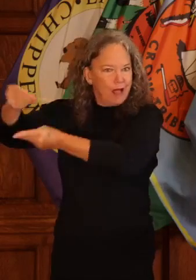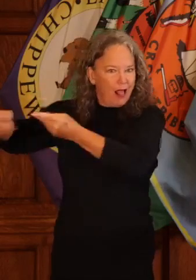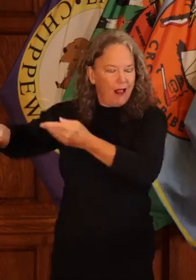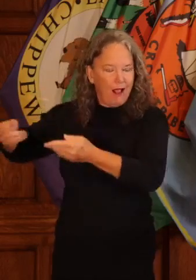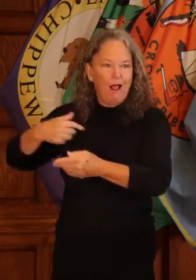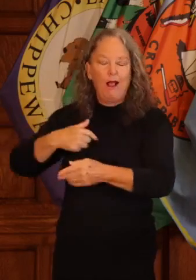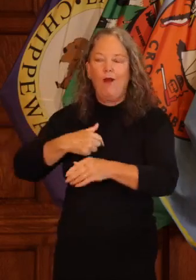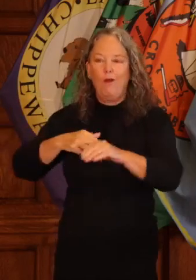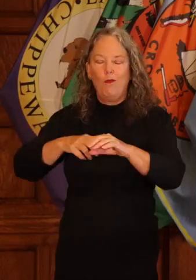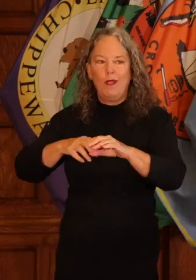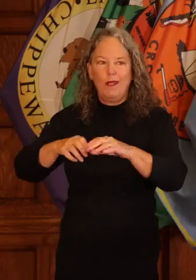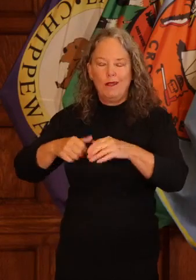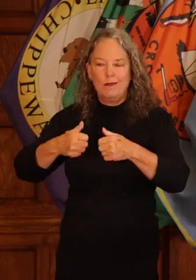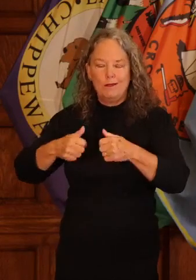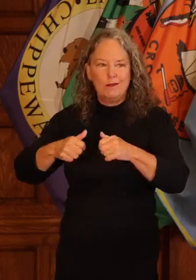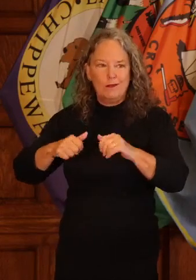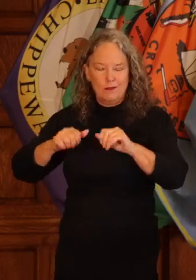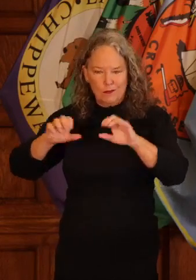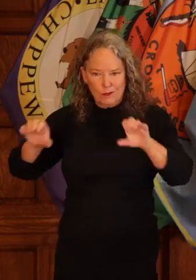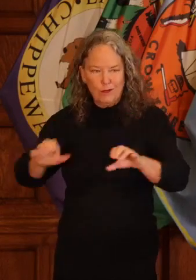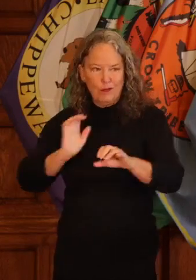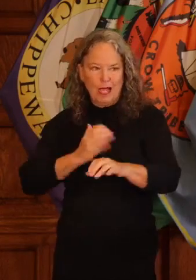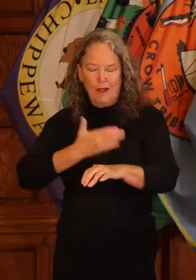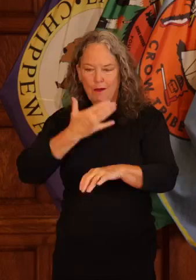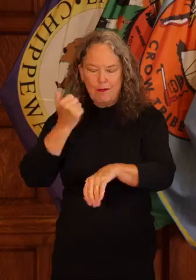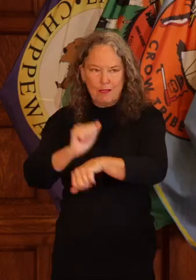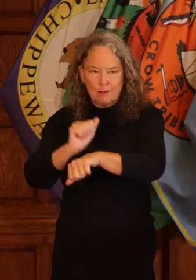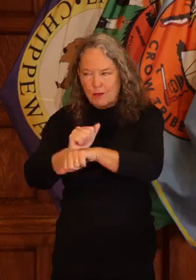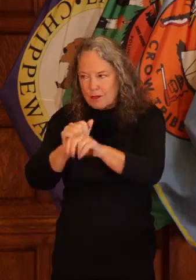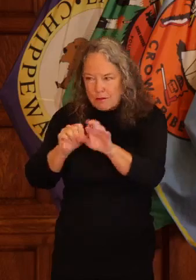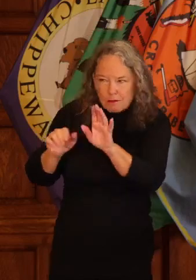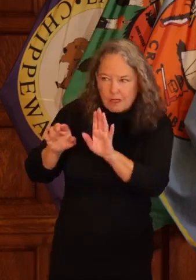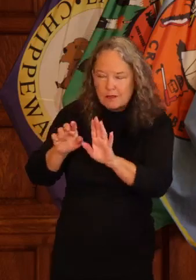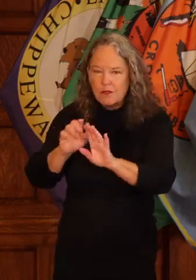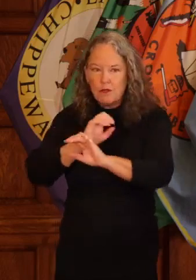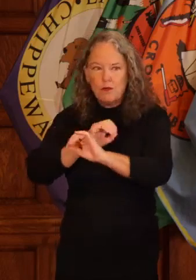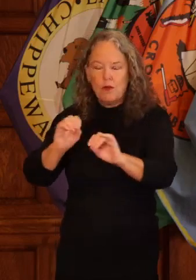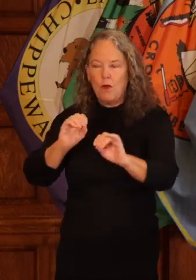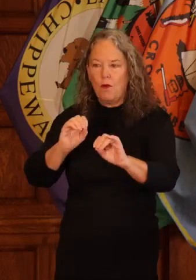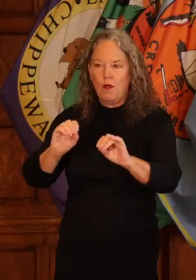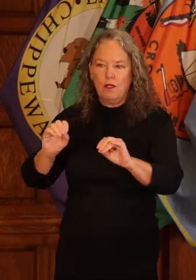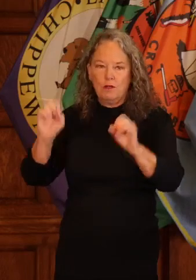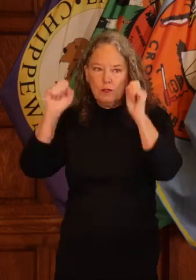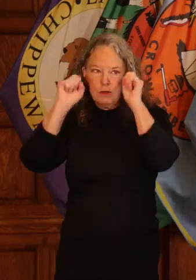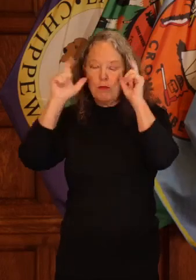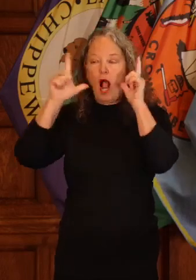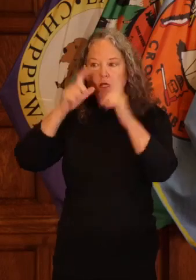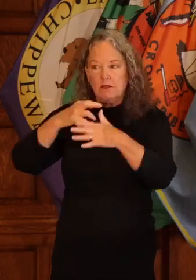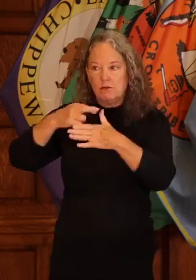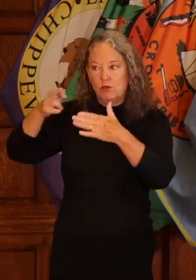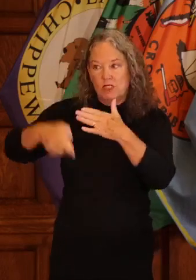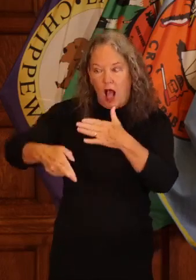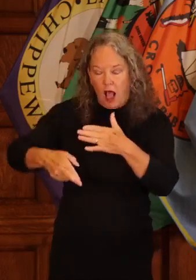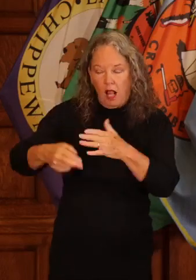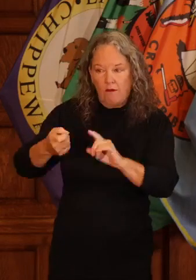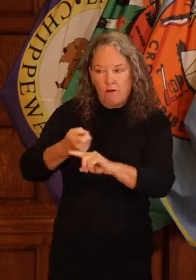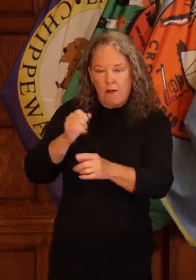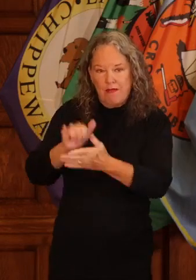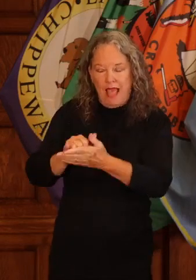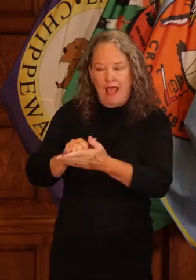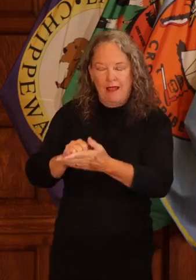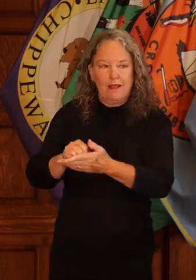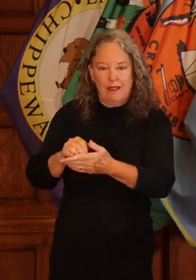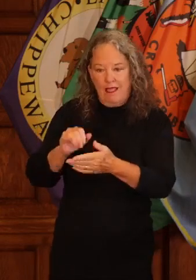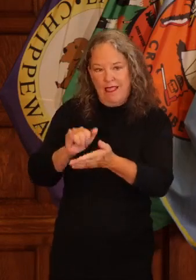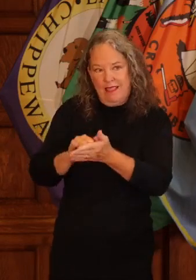our due diligence on them to make sure there aren't any unexpected consequences in any of the fine print. And that's why it takes a little time for us to